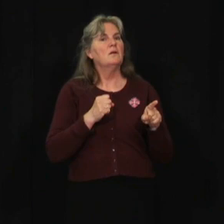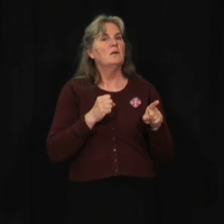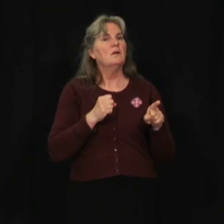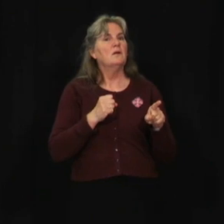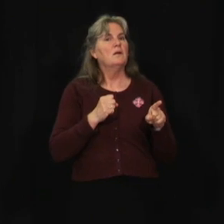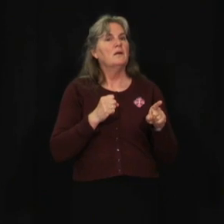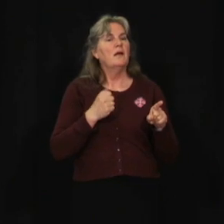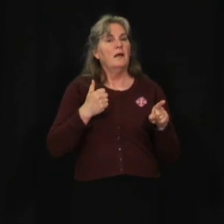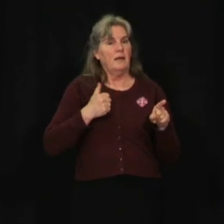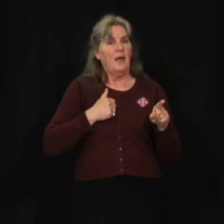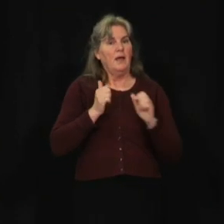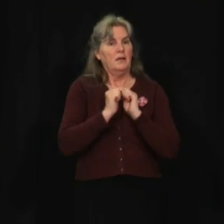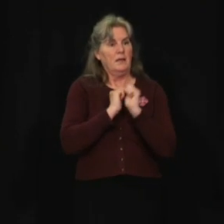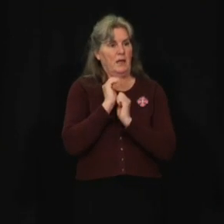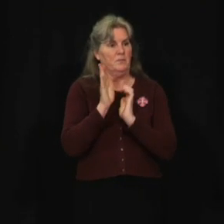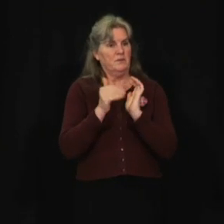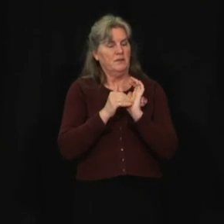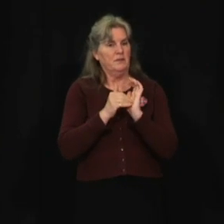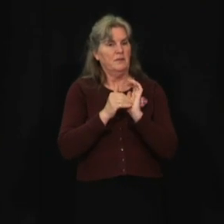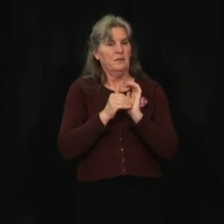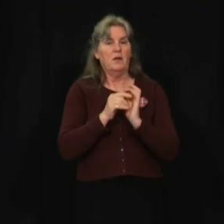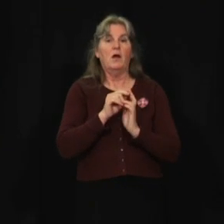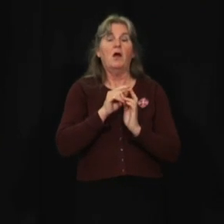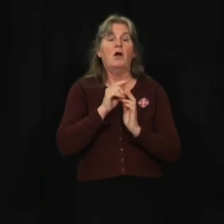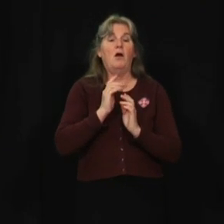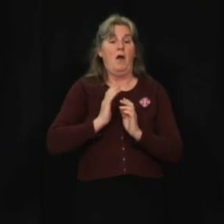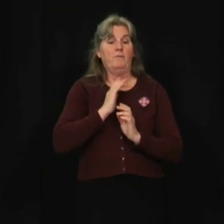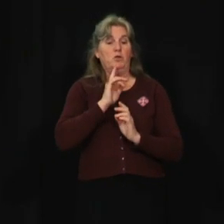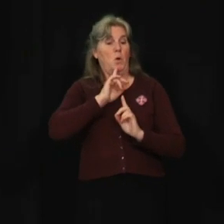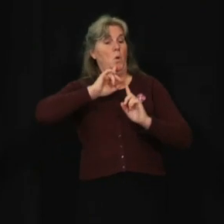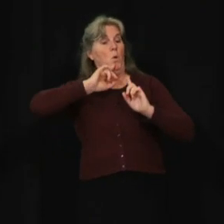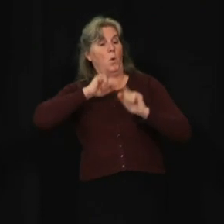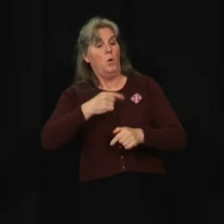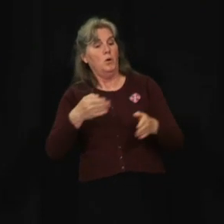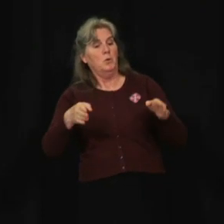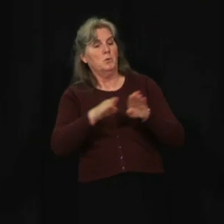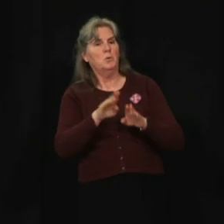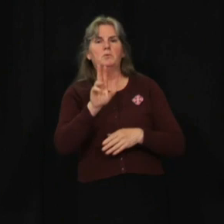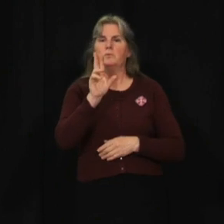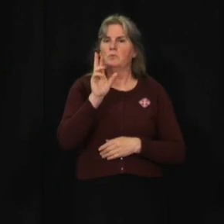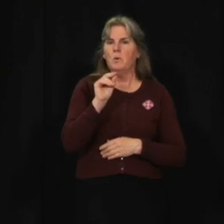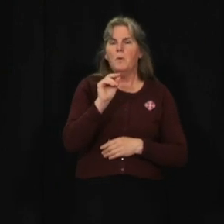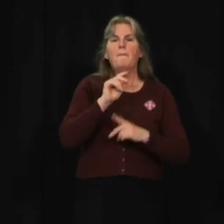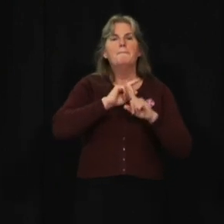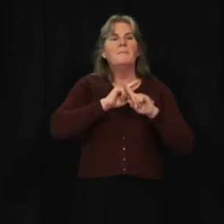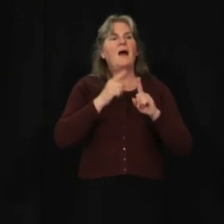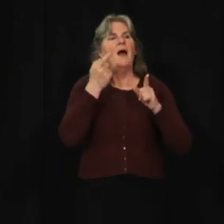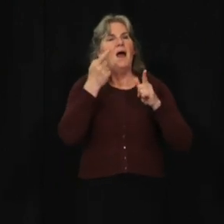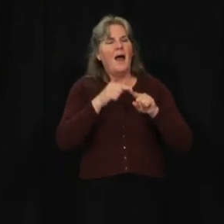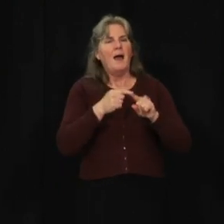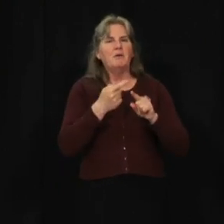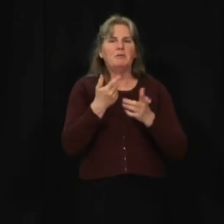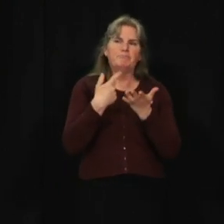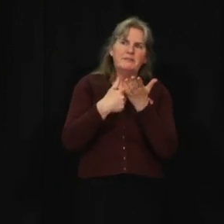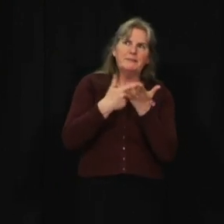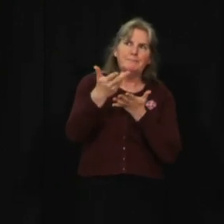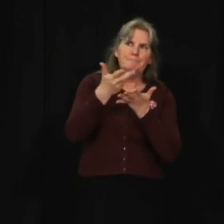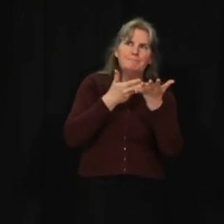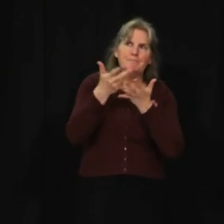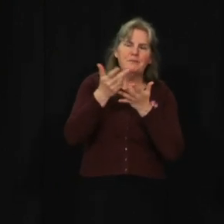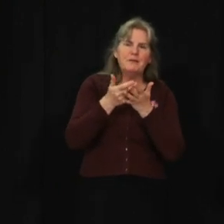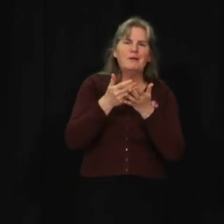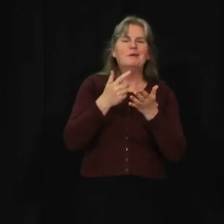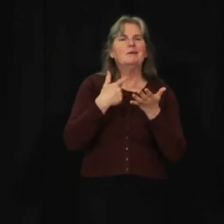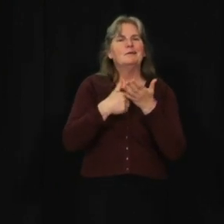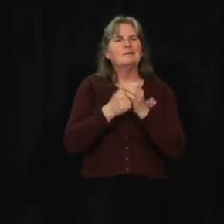what happened was that there was a decision. There wasn't a direct order for CGC to close, but a decision after some conversations with city officials,